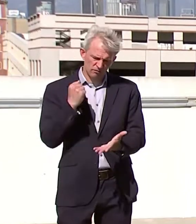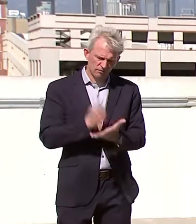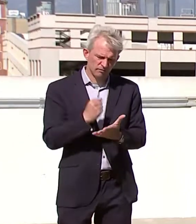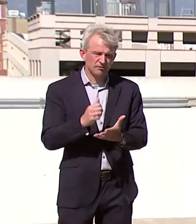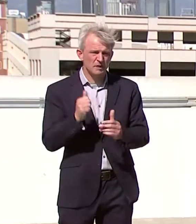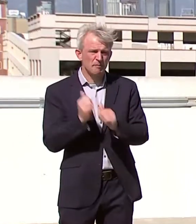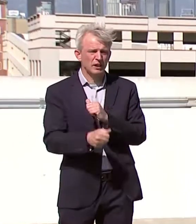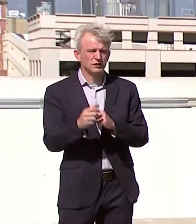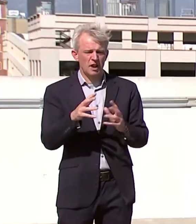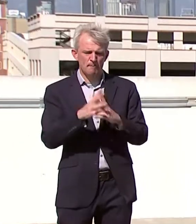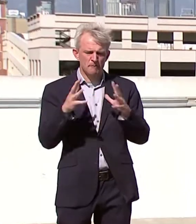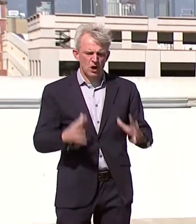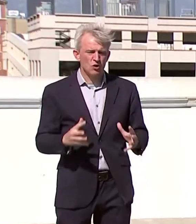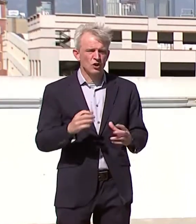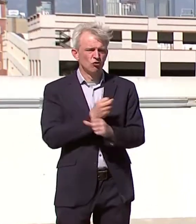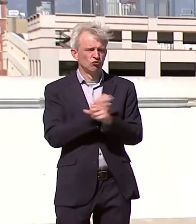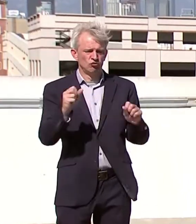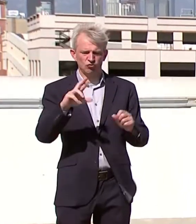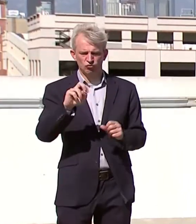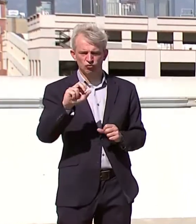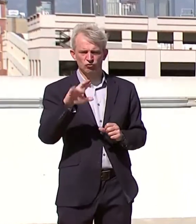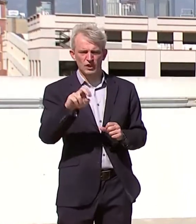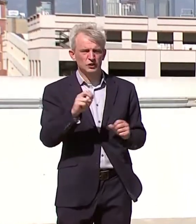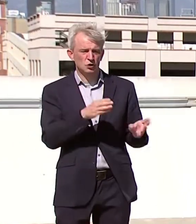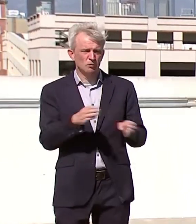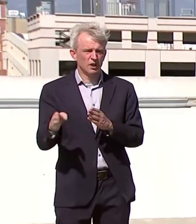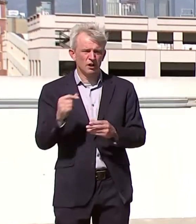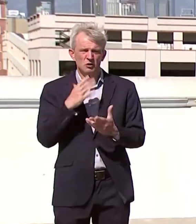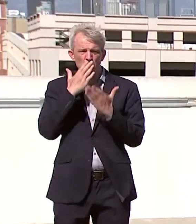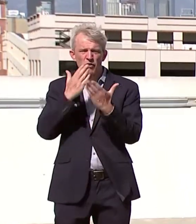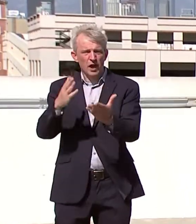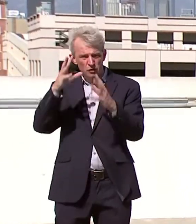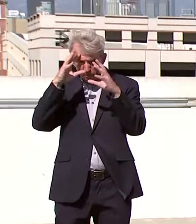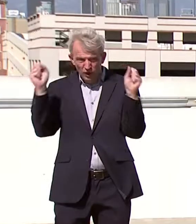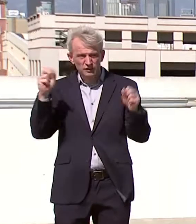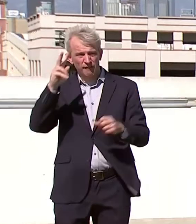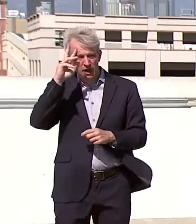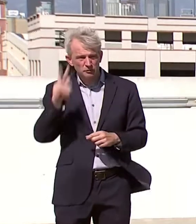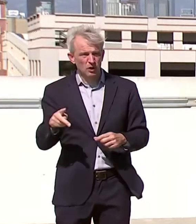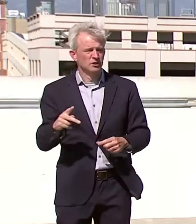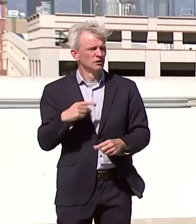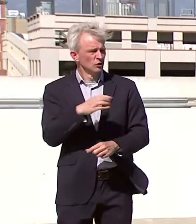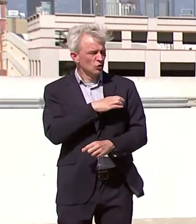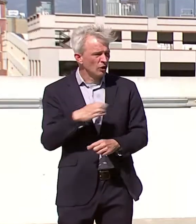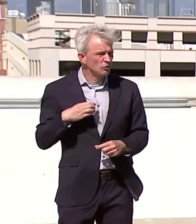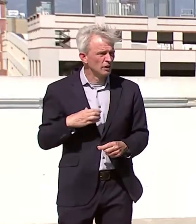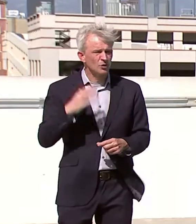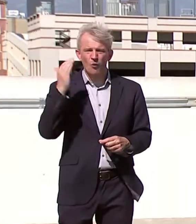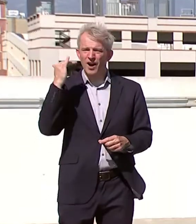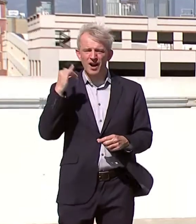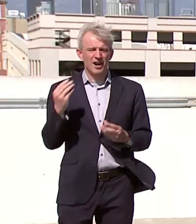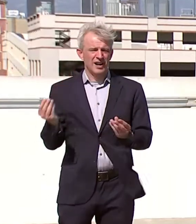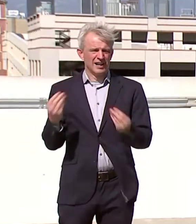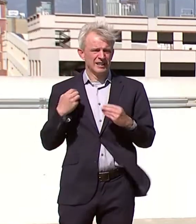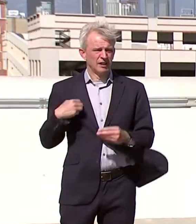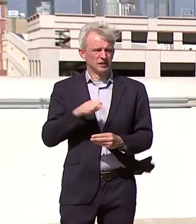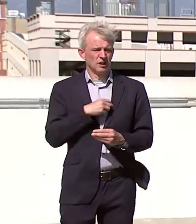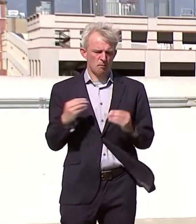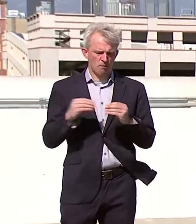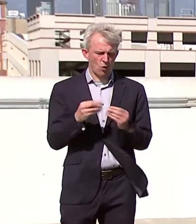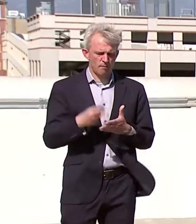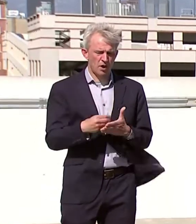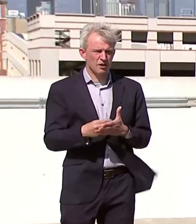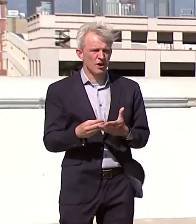And I want to thank President Biden and Vice President Harris. I want to thank our Congress because it gives us additional funding to boost our efforts